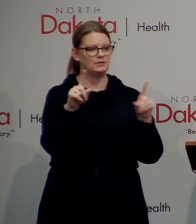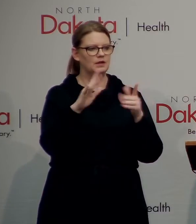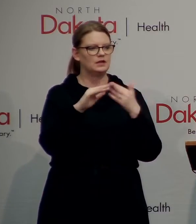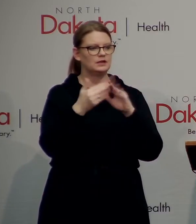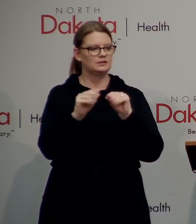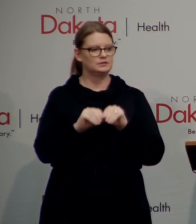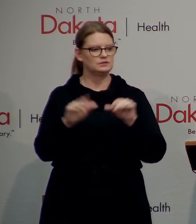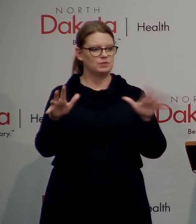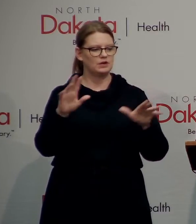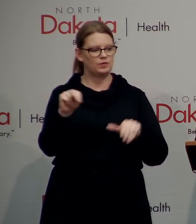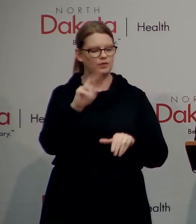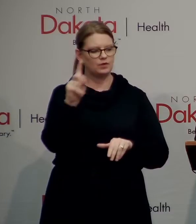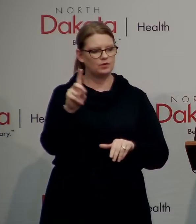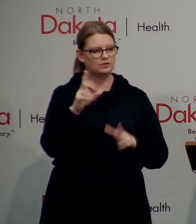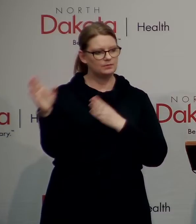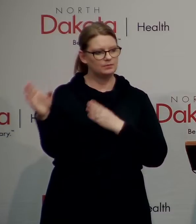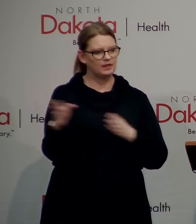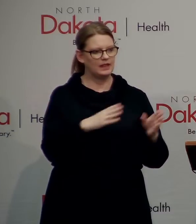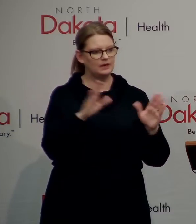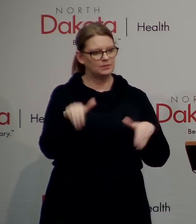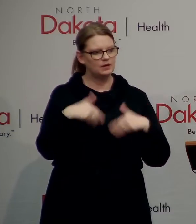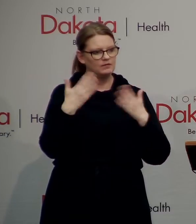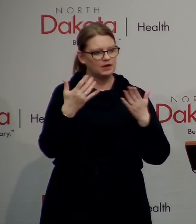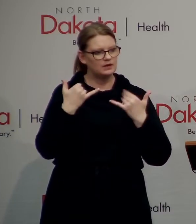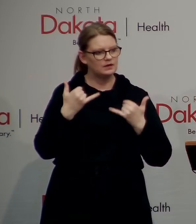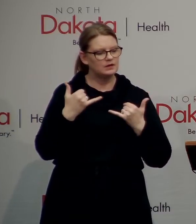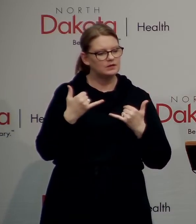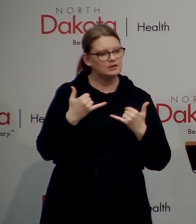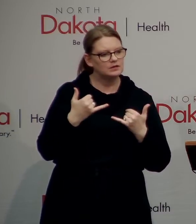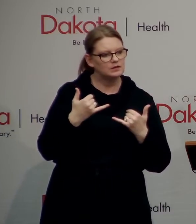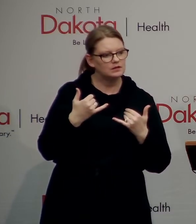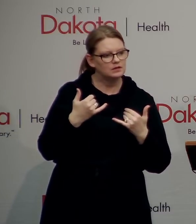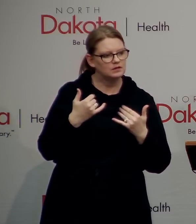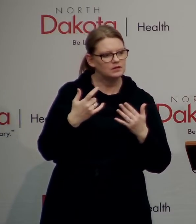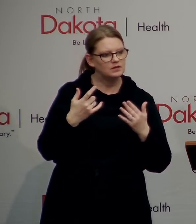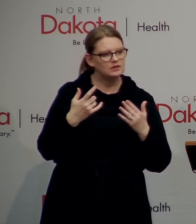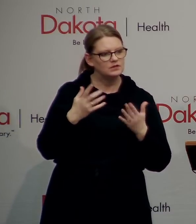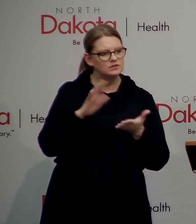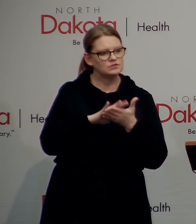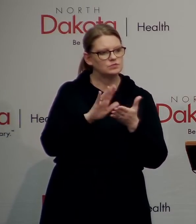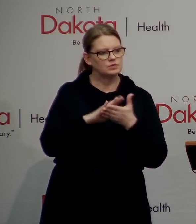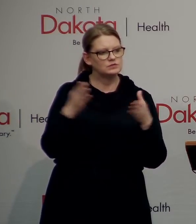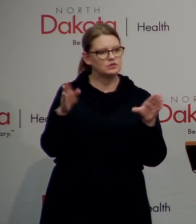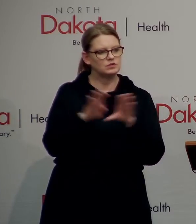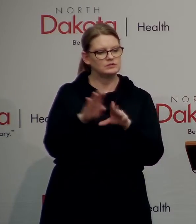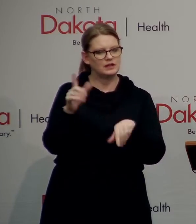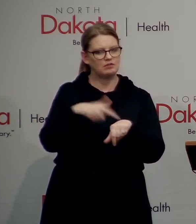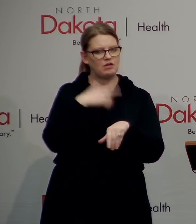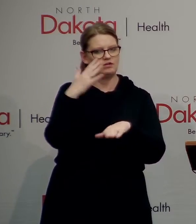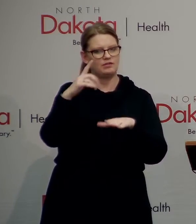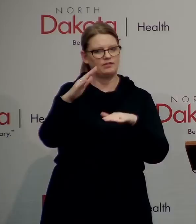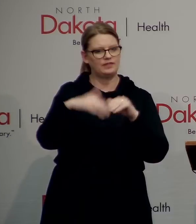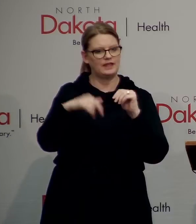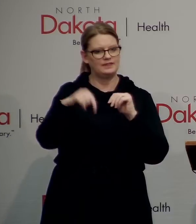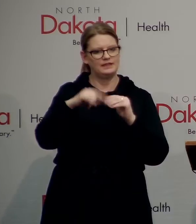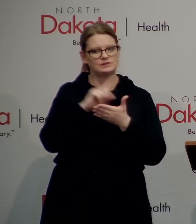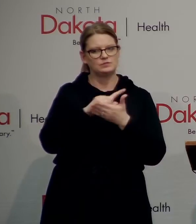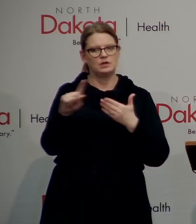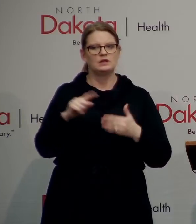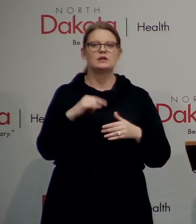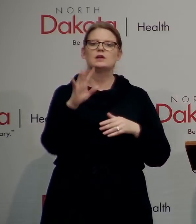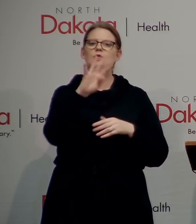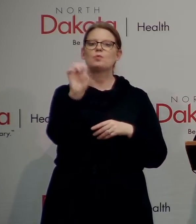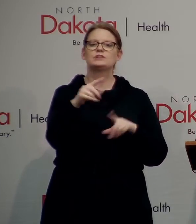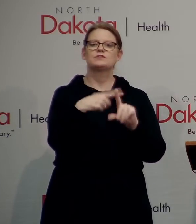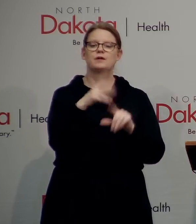in North Dakota, when do you plan to provide an update on keeping schools closed longer than this week? Question coming in from